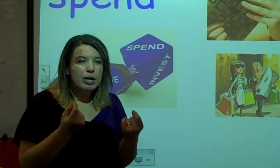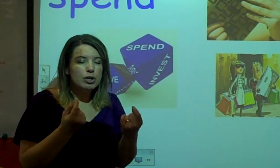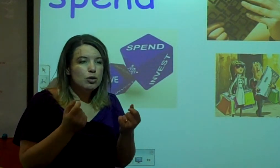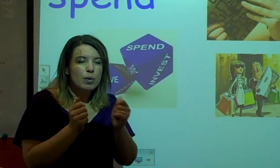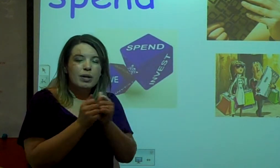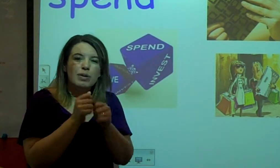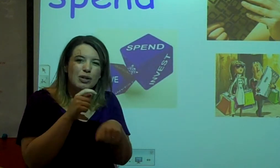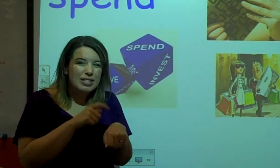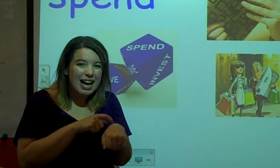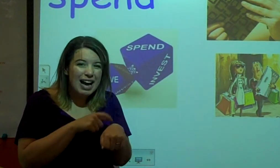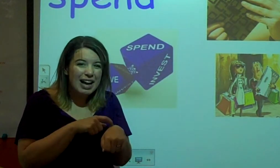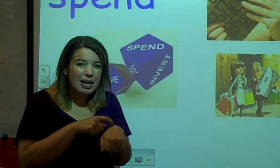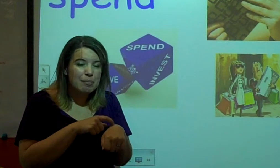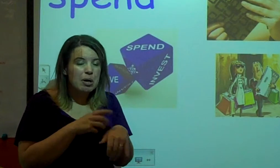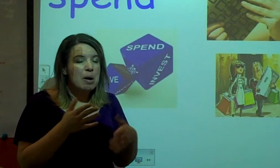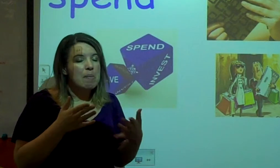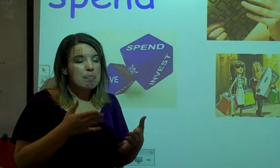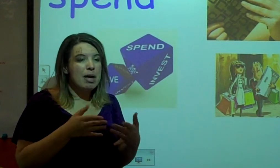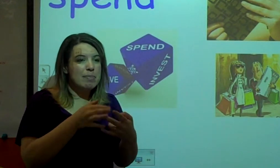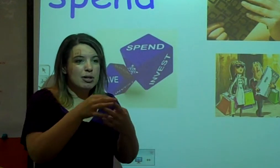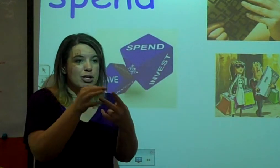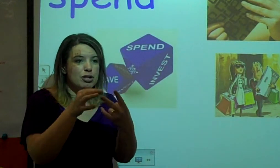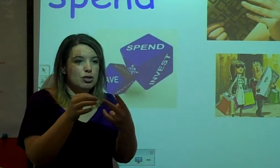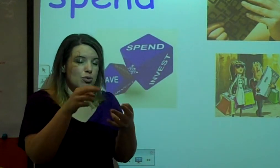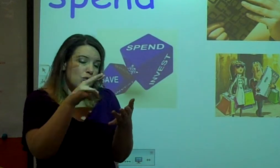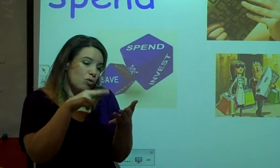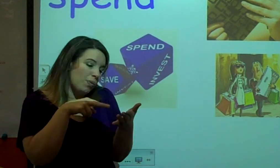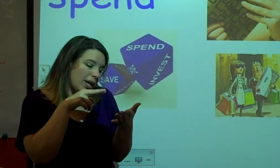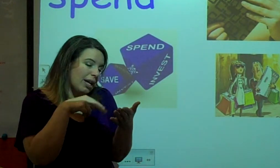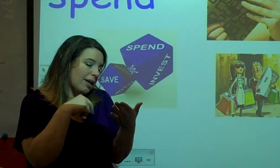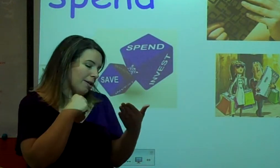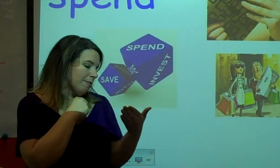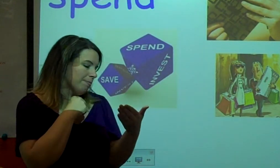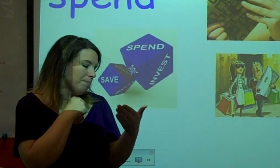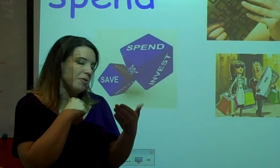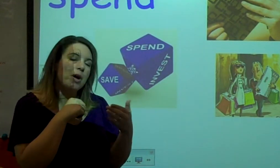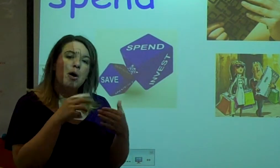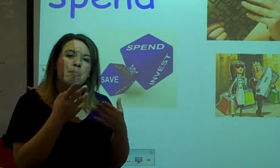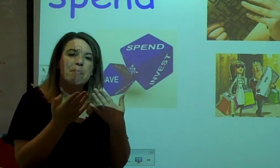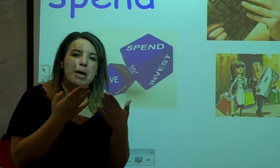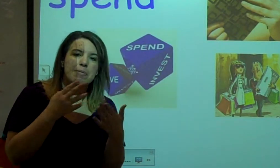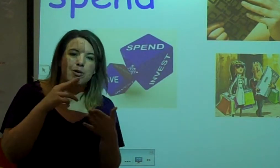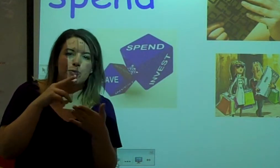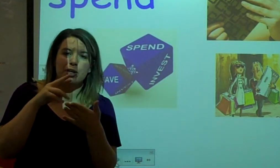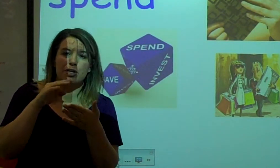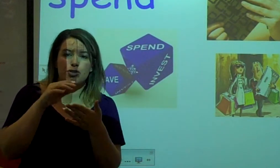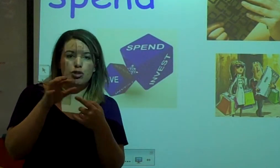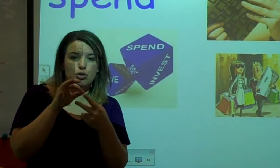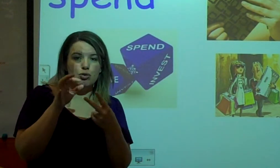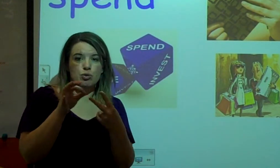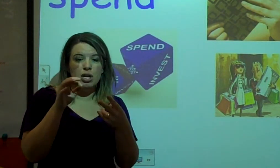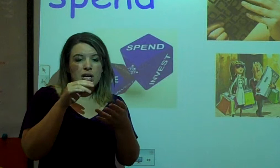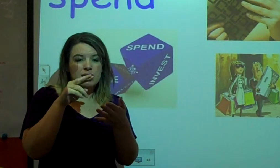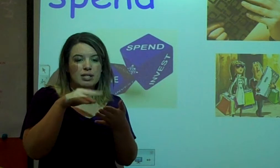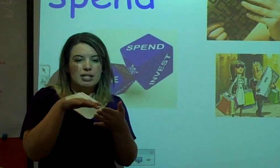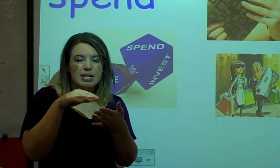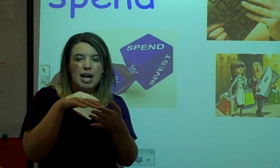are you doing with your time? Maybe you're going to choose to read. Maybe you were going to choose to study